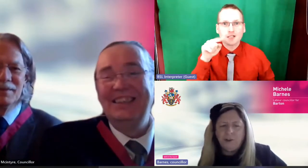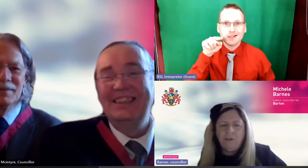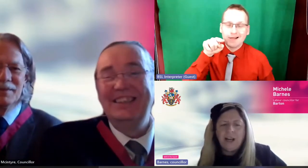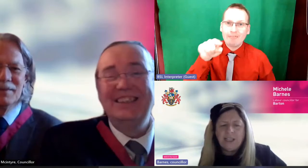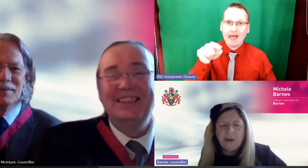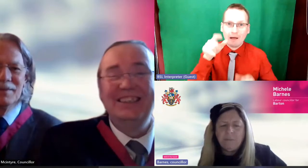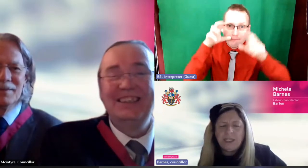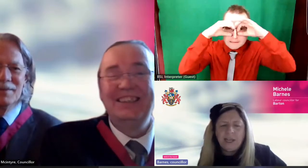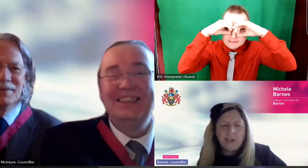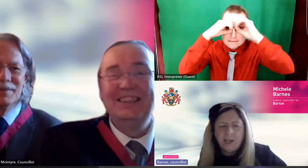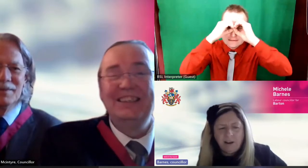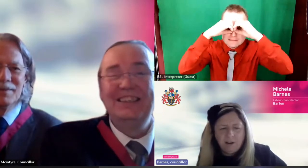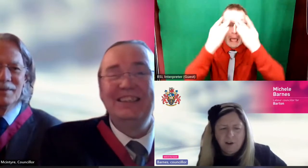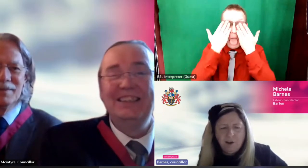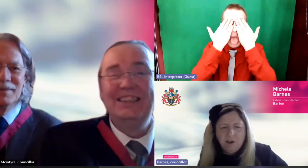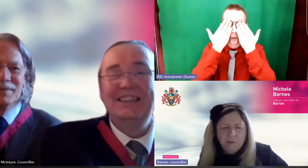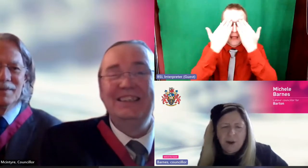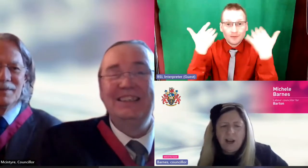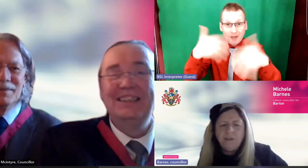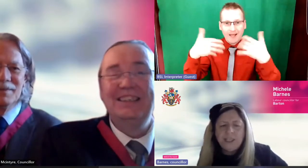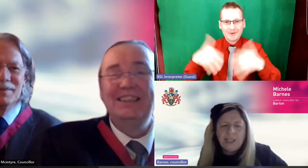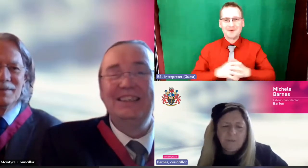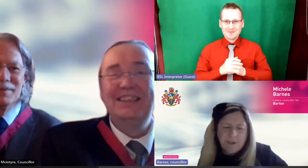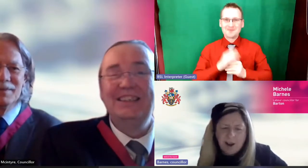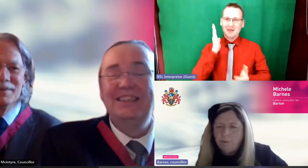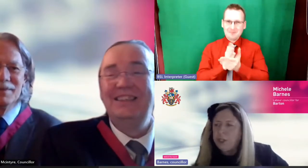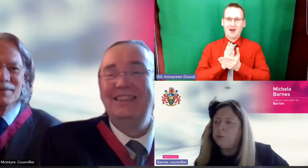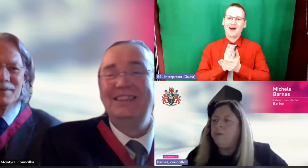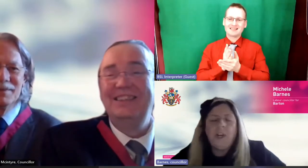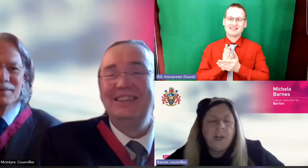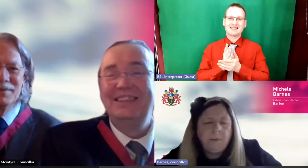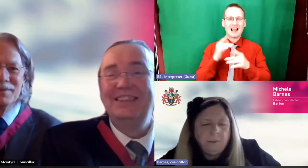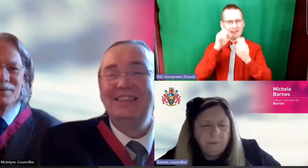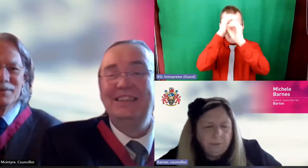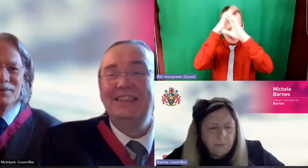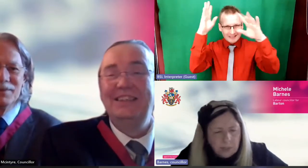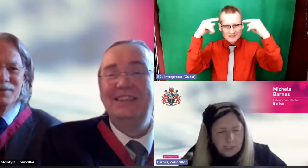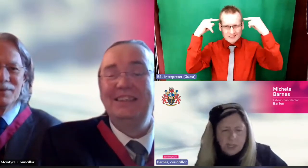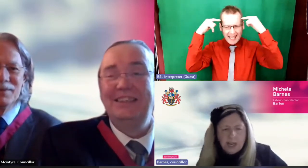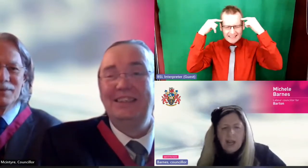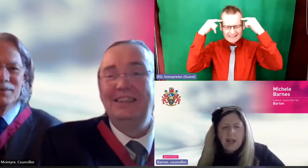for sore eyes, let me tell you. But I'll have to leave that image with you